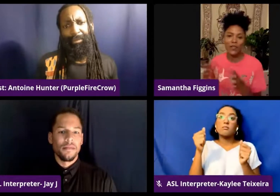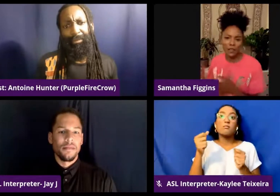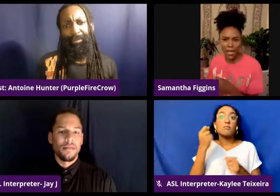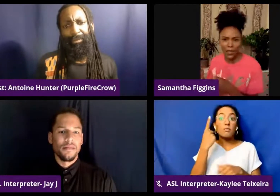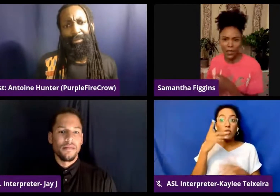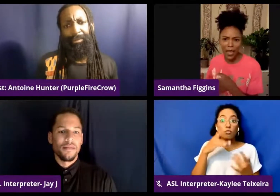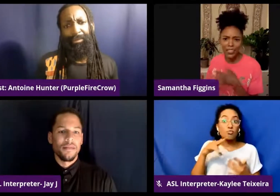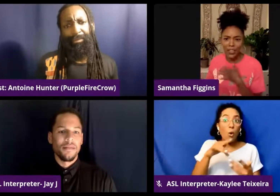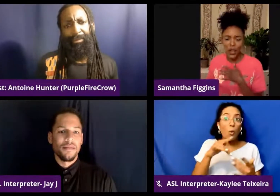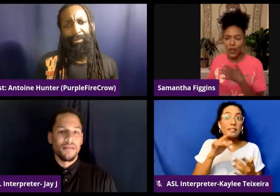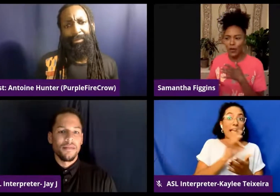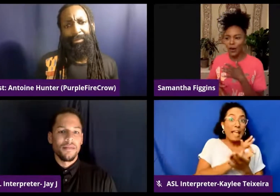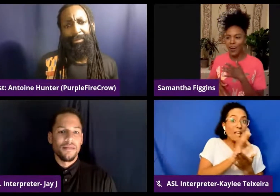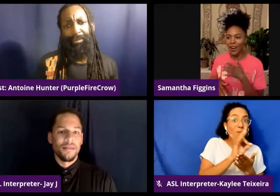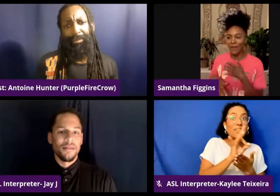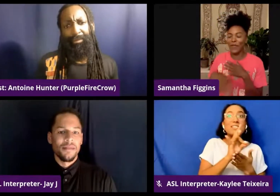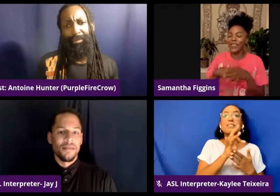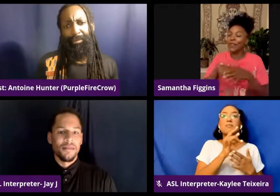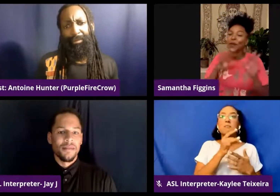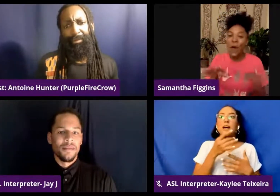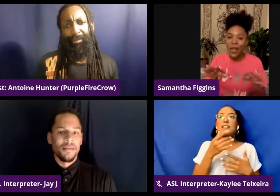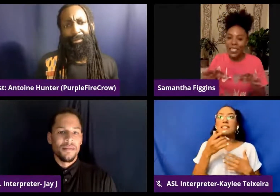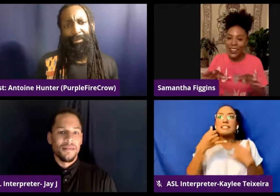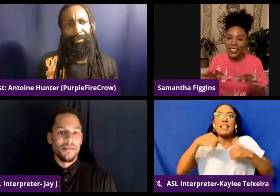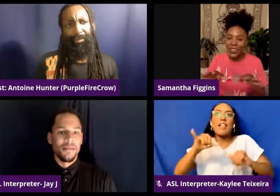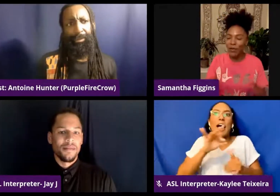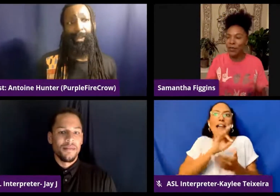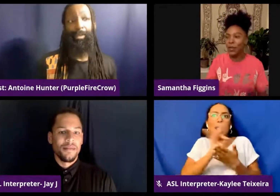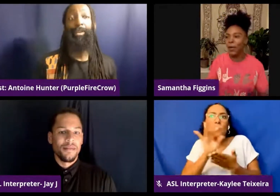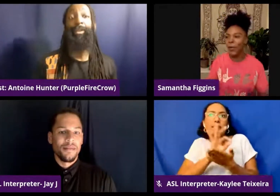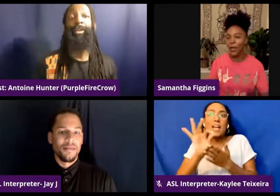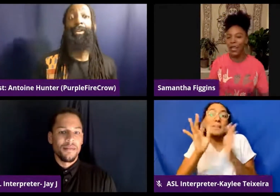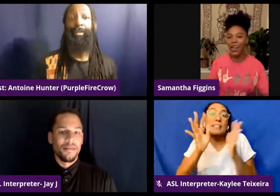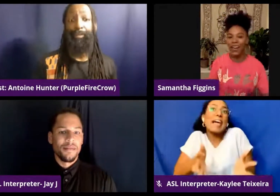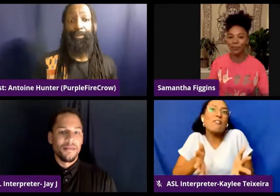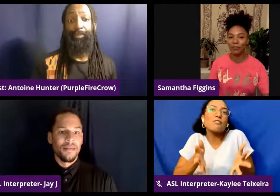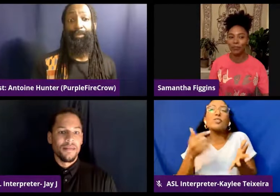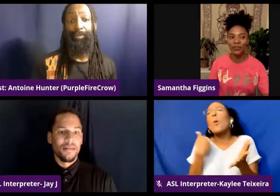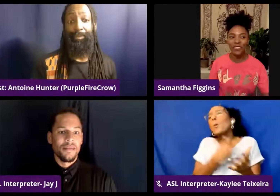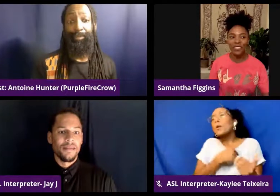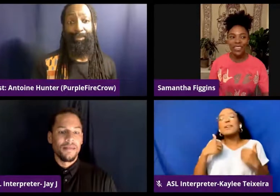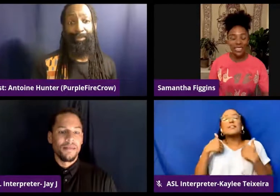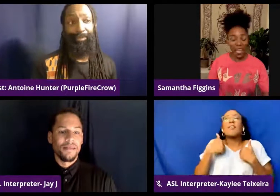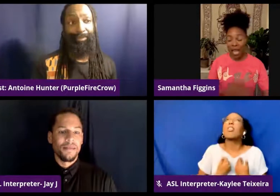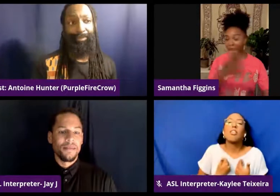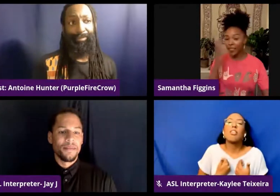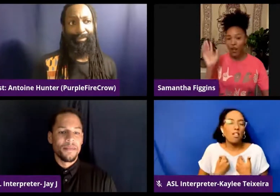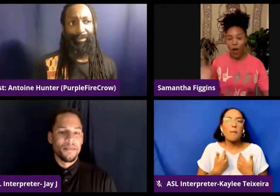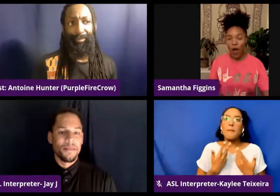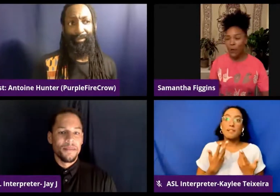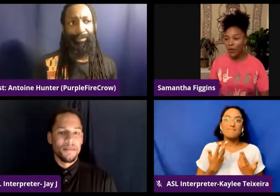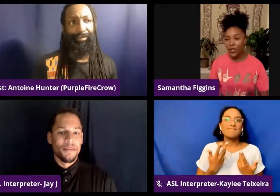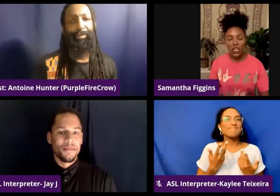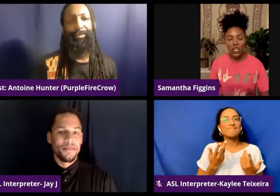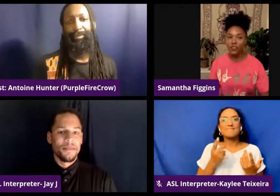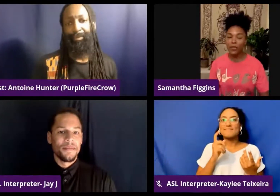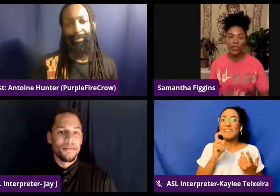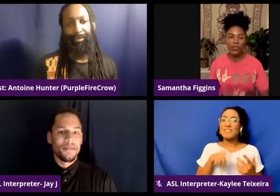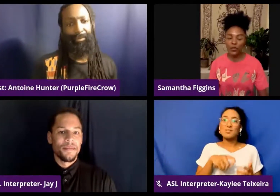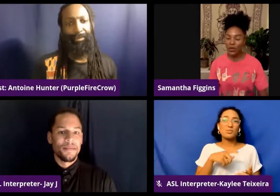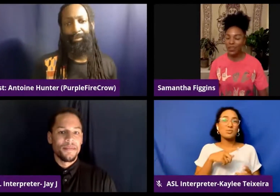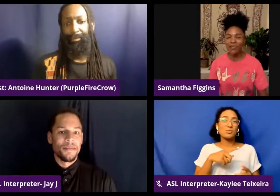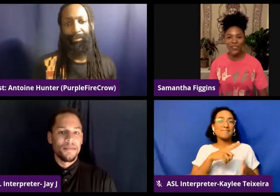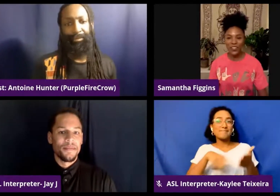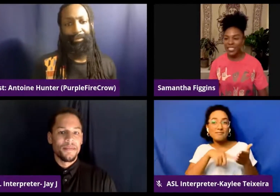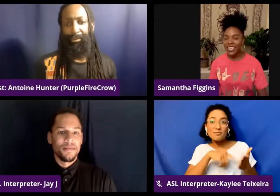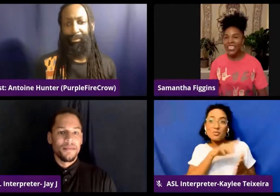had another 8 or 9 to go. So we were all exhausted at that point, but yeah, I had to go home. I wish I could have been